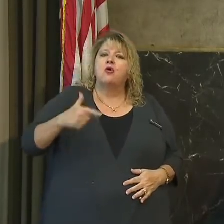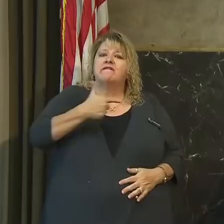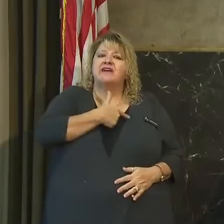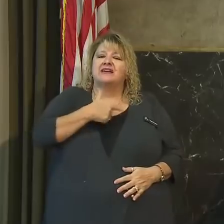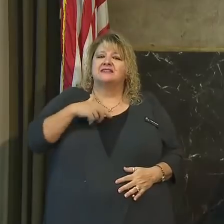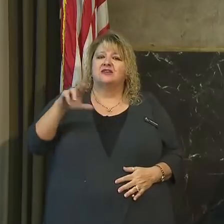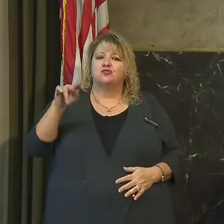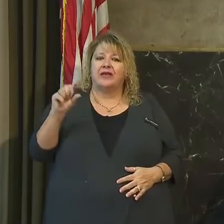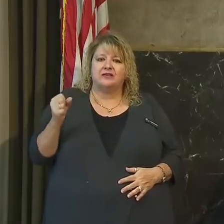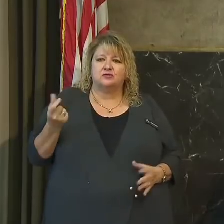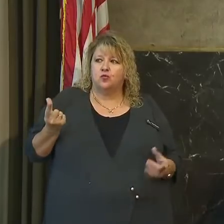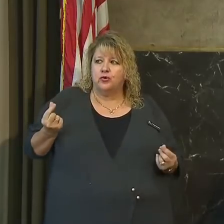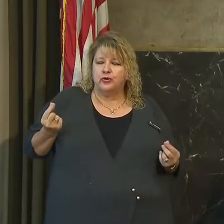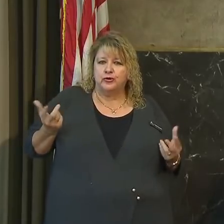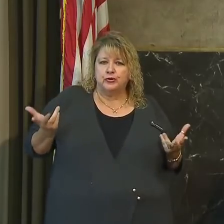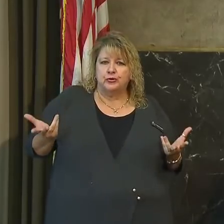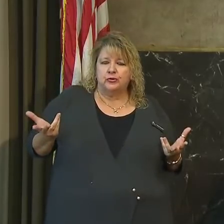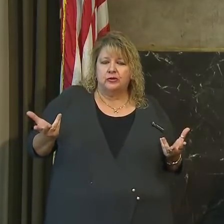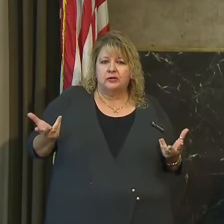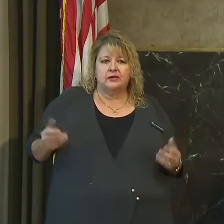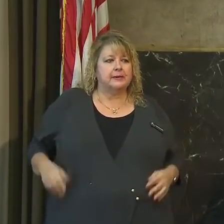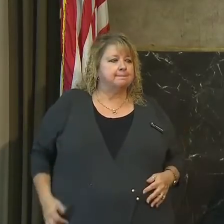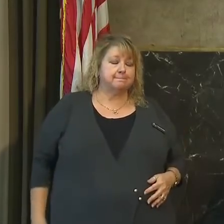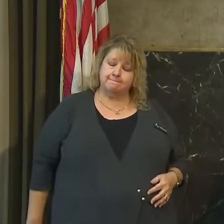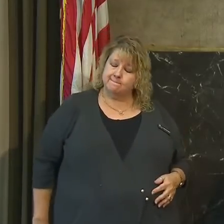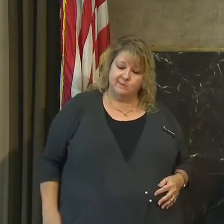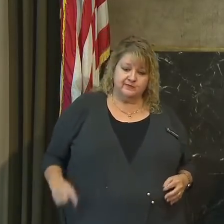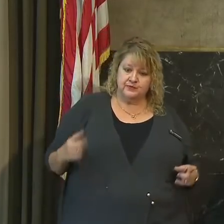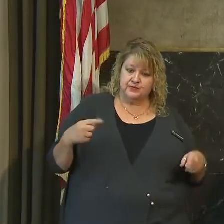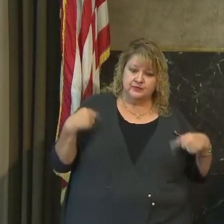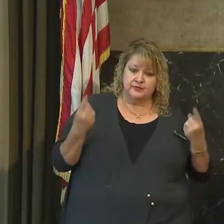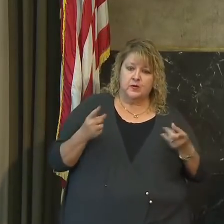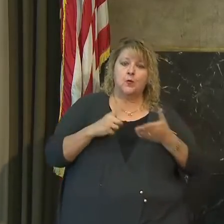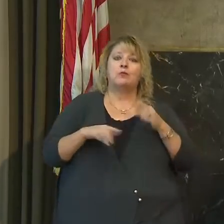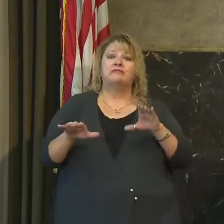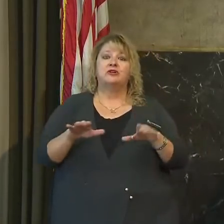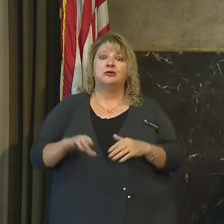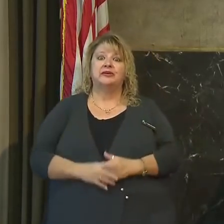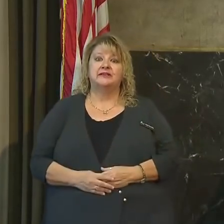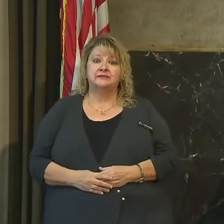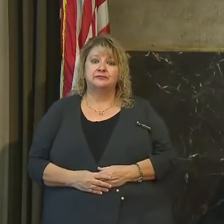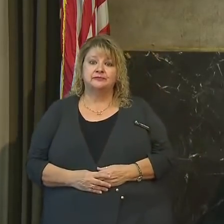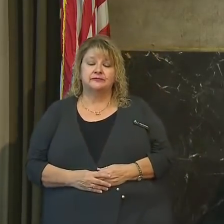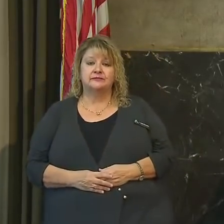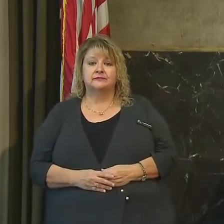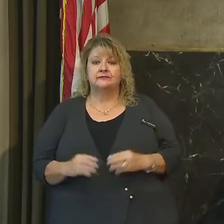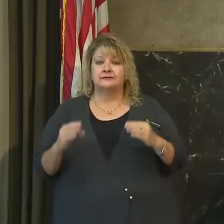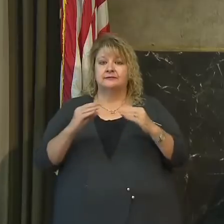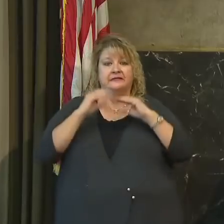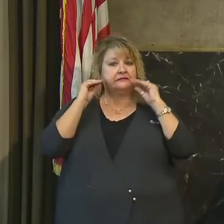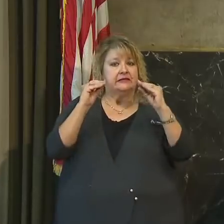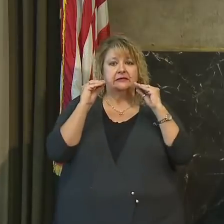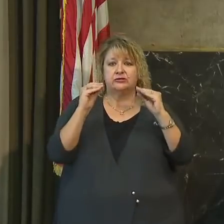the same way we do in the community at large, and that is through more